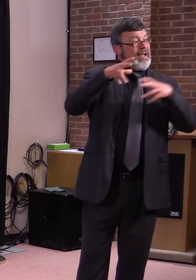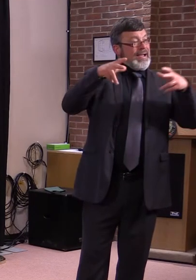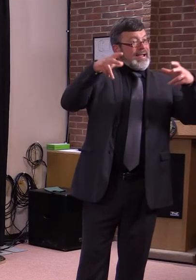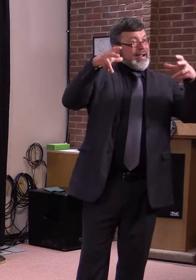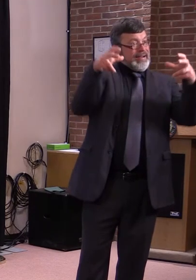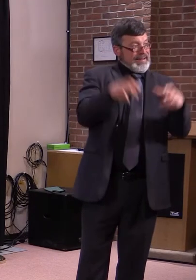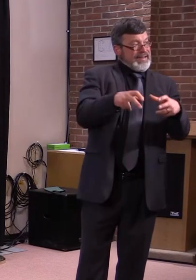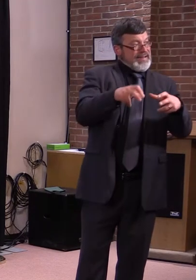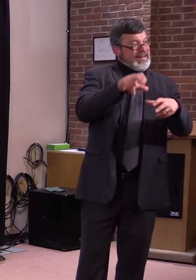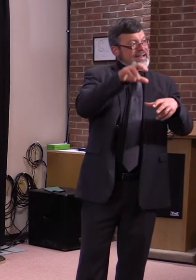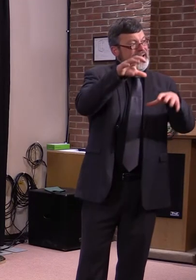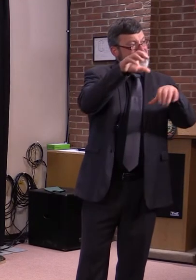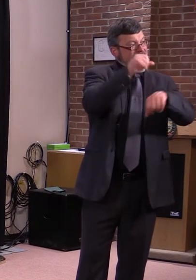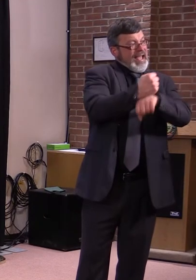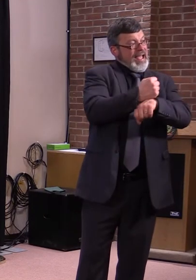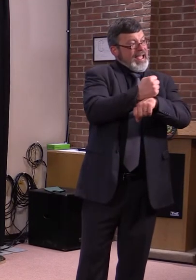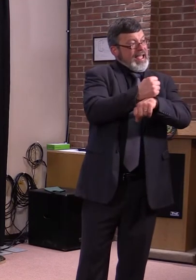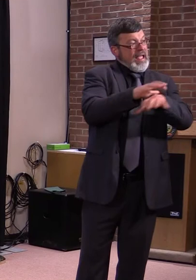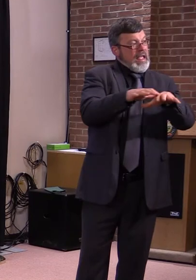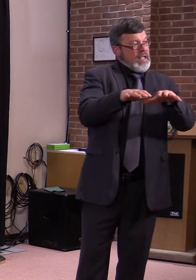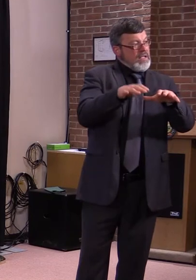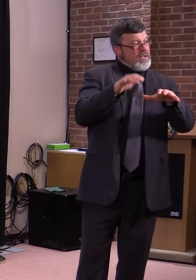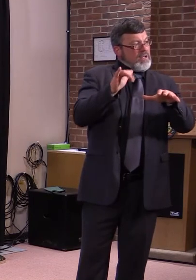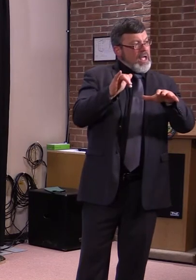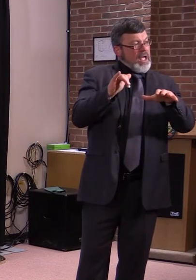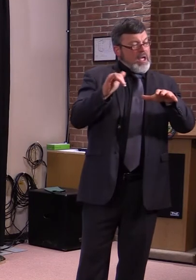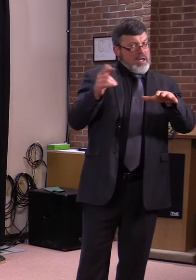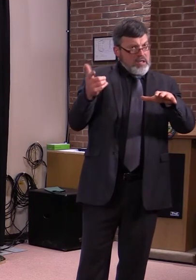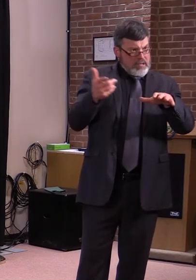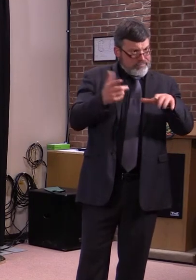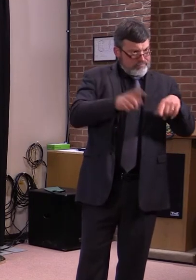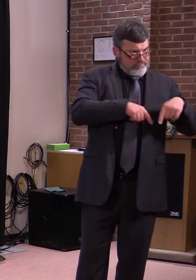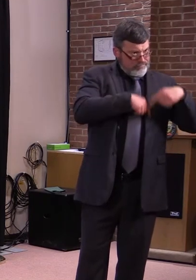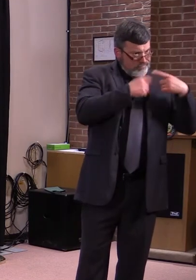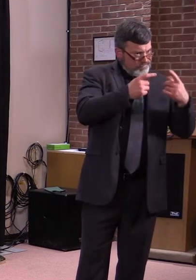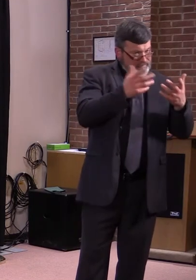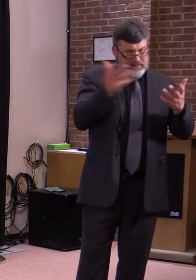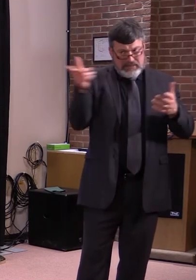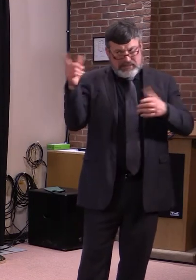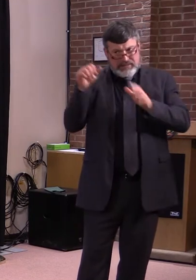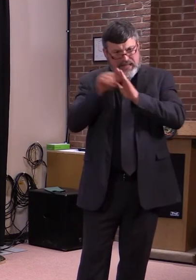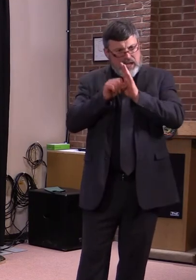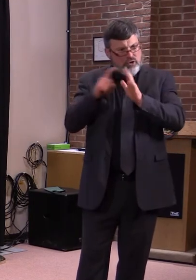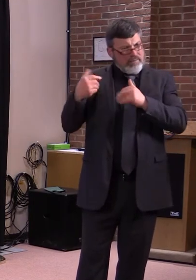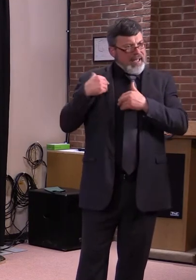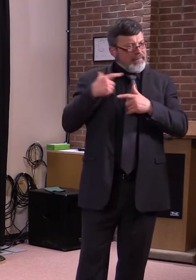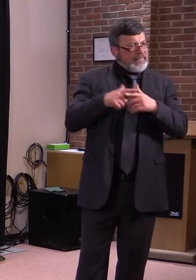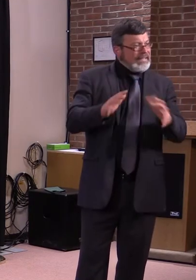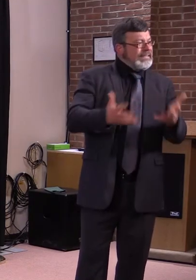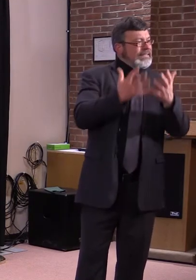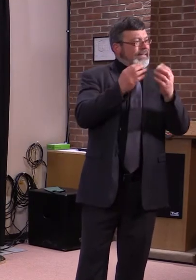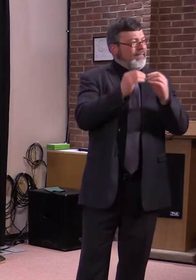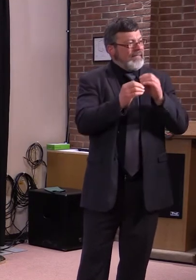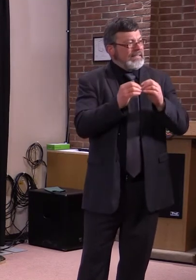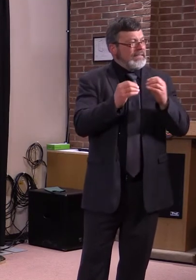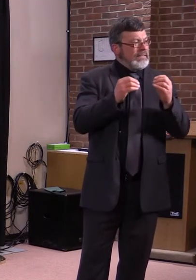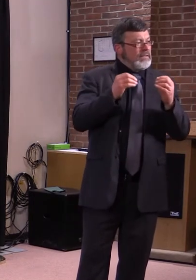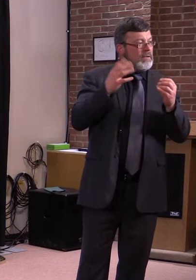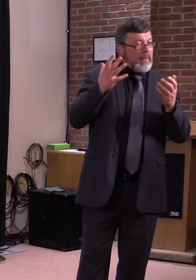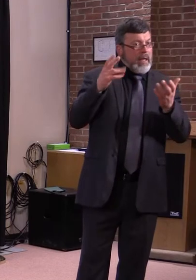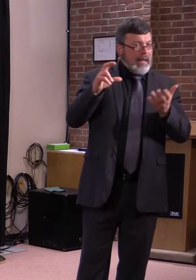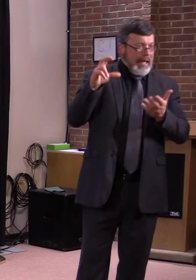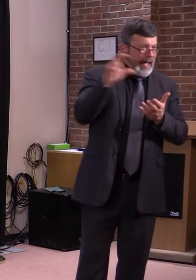so, is there funding available or planning in the works to provide services to help mitigate